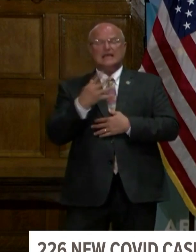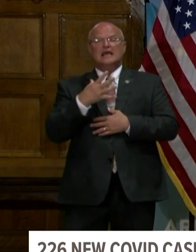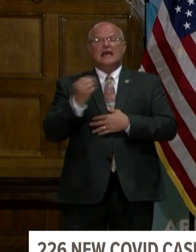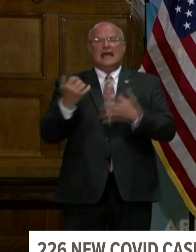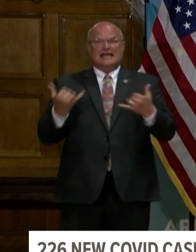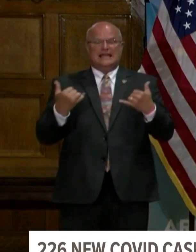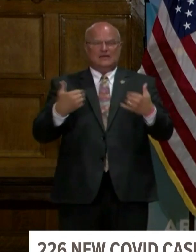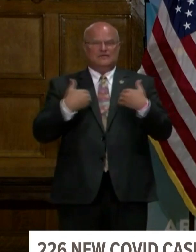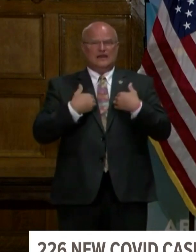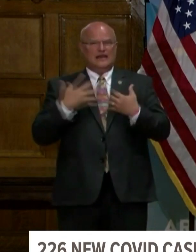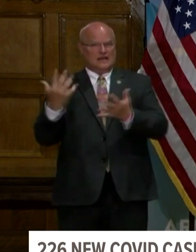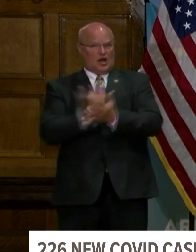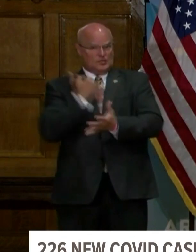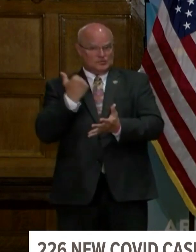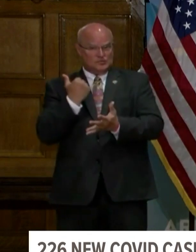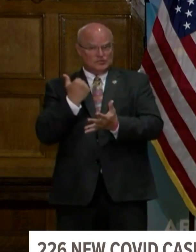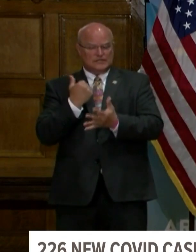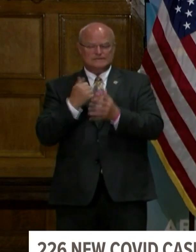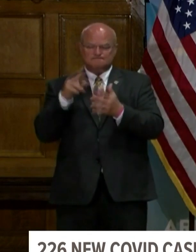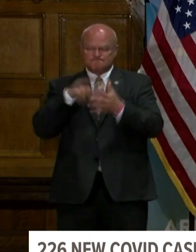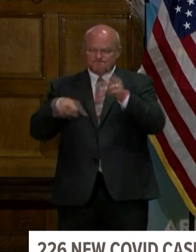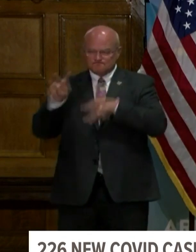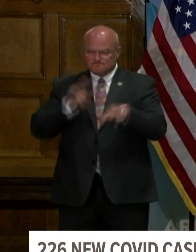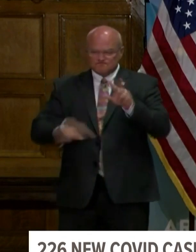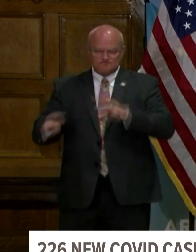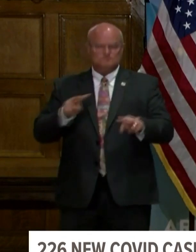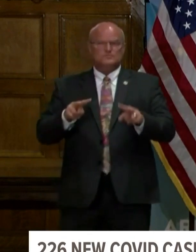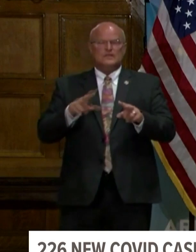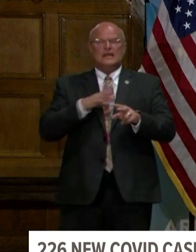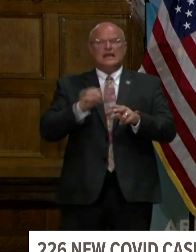just now that we've had an opportunity to go through those and